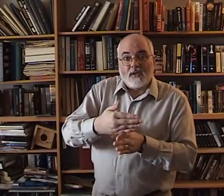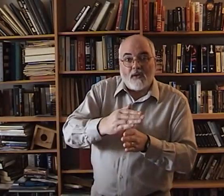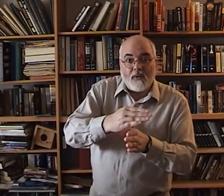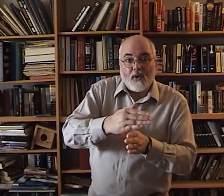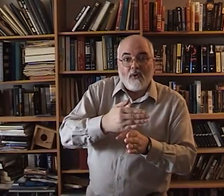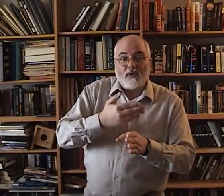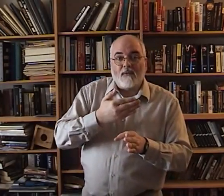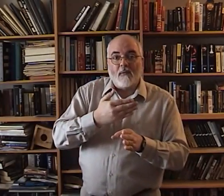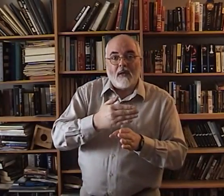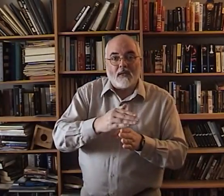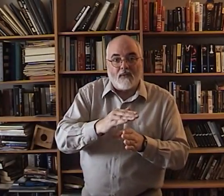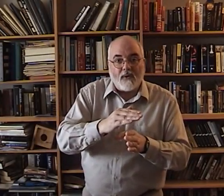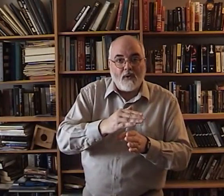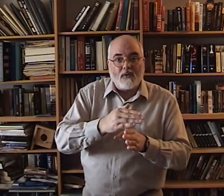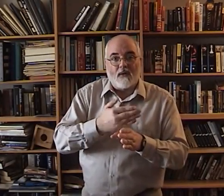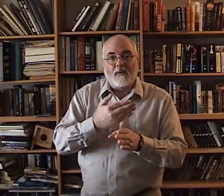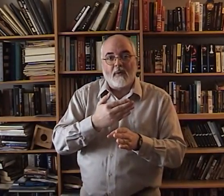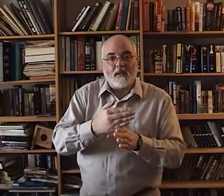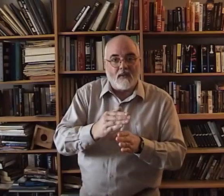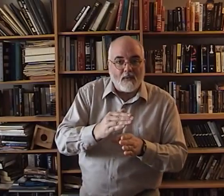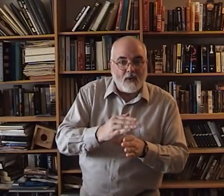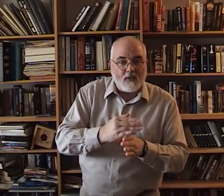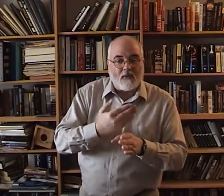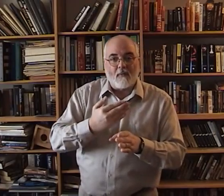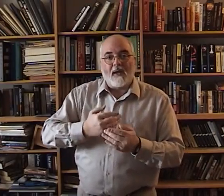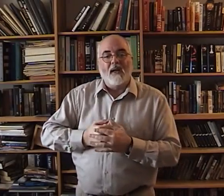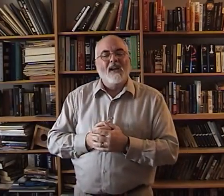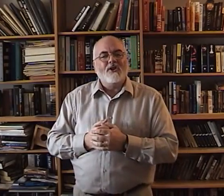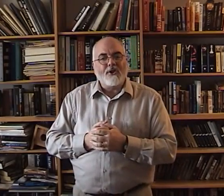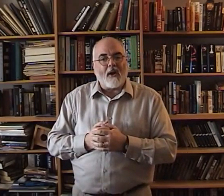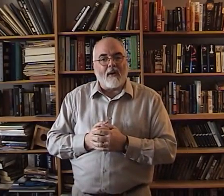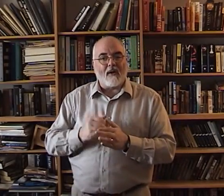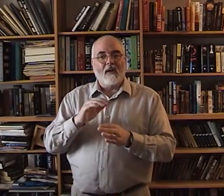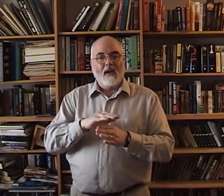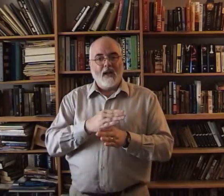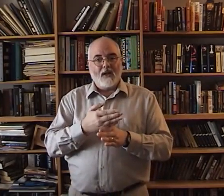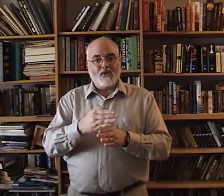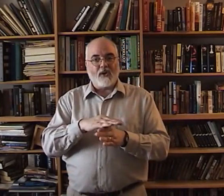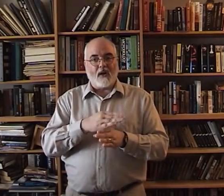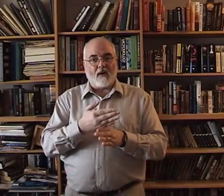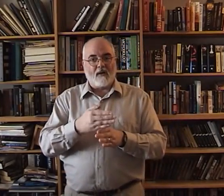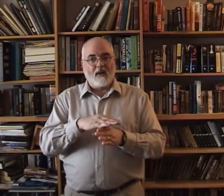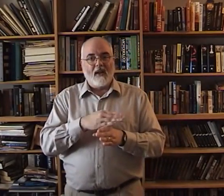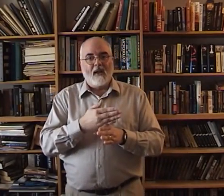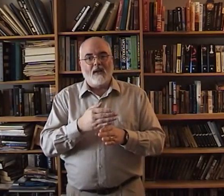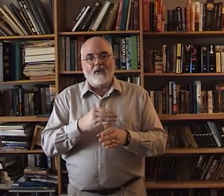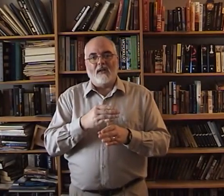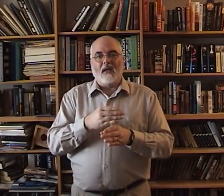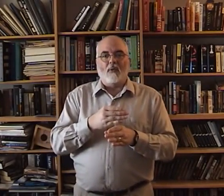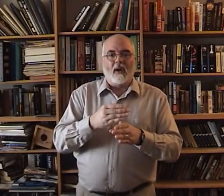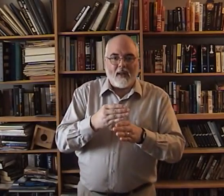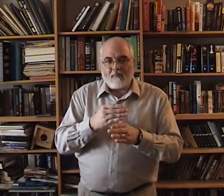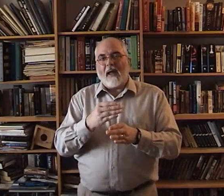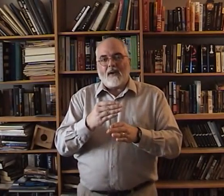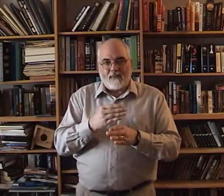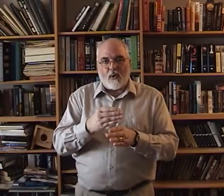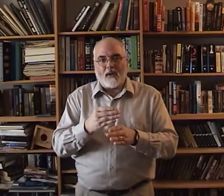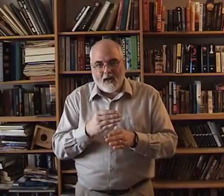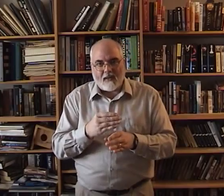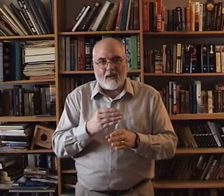some for you, some for me. Some for you, some for me. Some for you, some for me. Sharing. Share. It's not really that back and forth kind of thing,